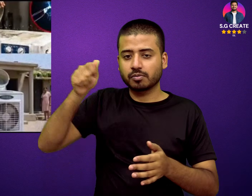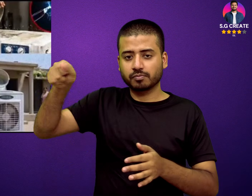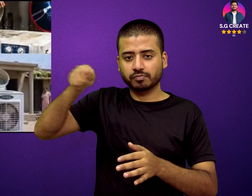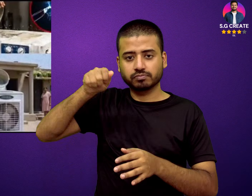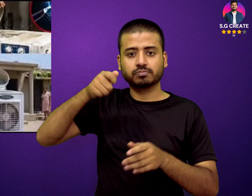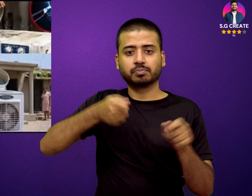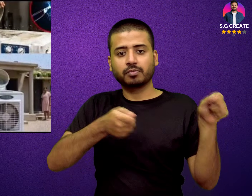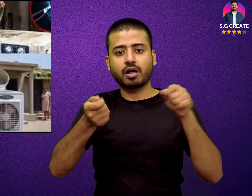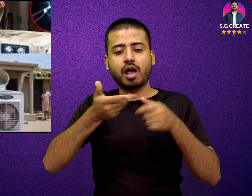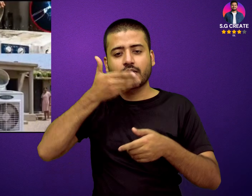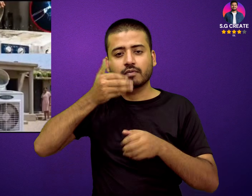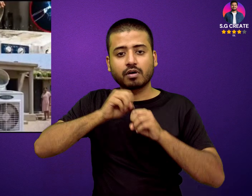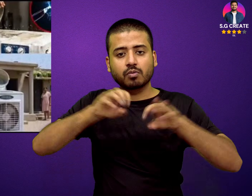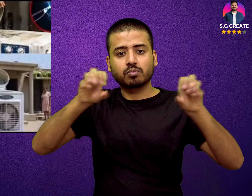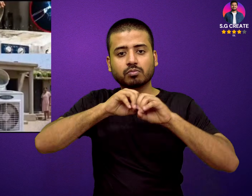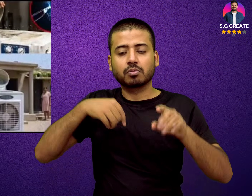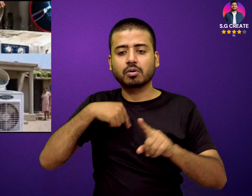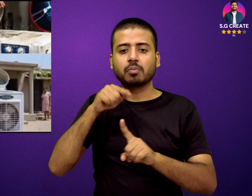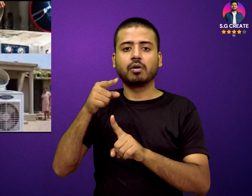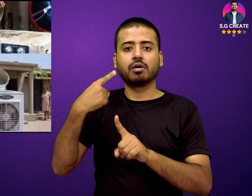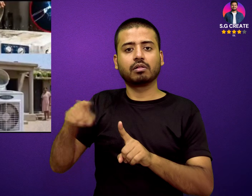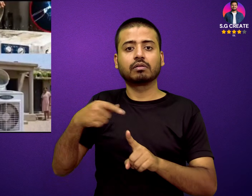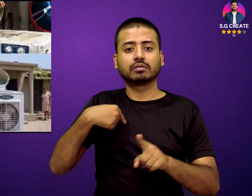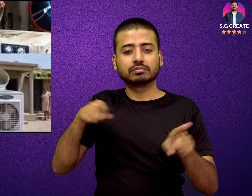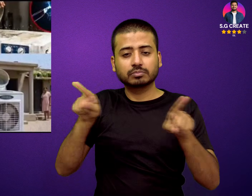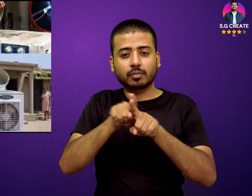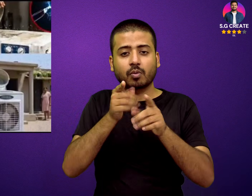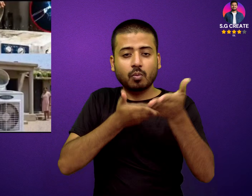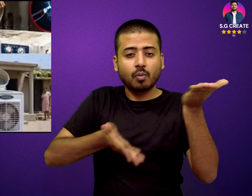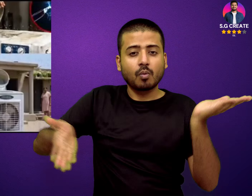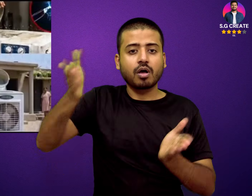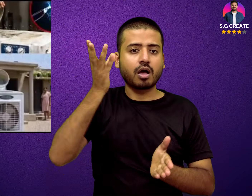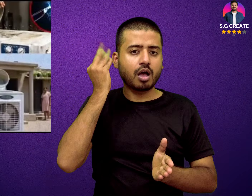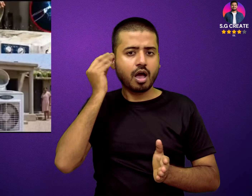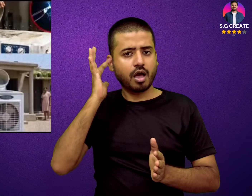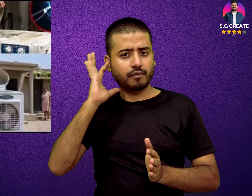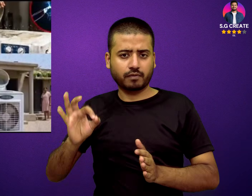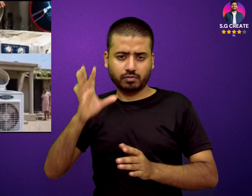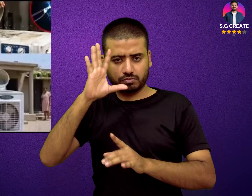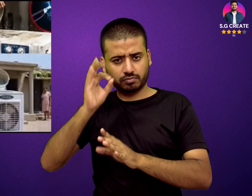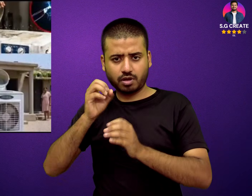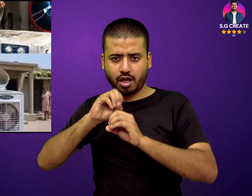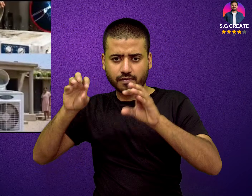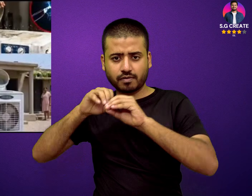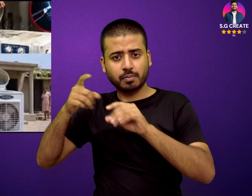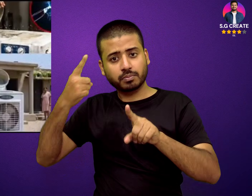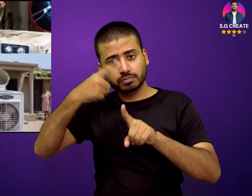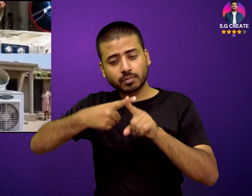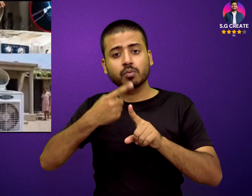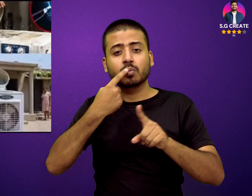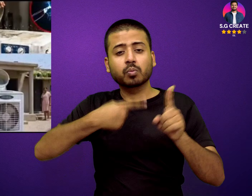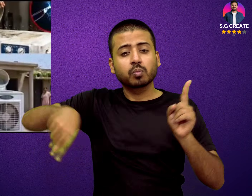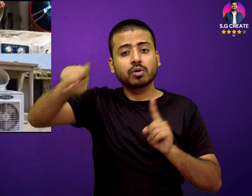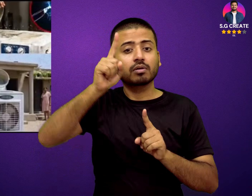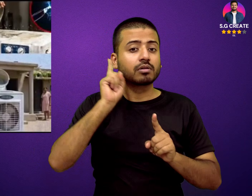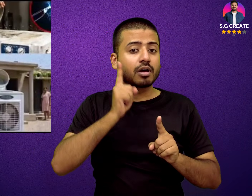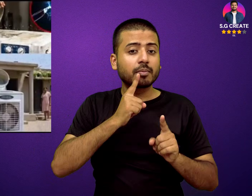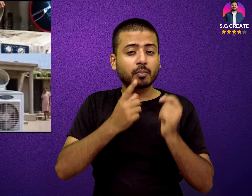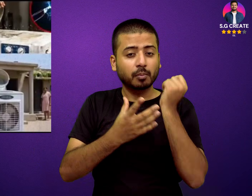power outlet have a working 3-pin grounding system? Are you looking for recommendations on safe portable alternatives? Air cooler